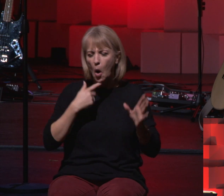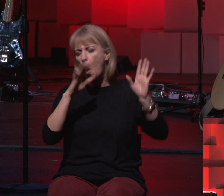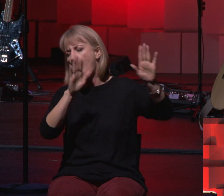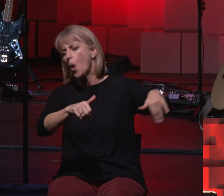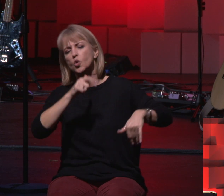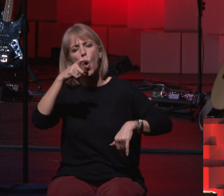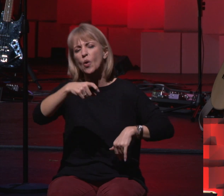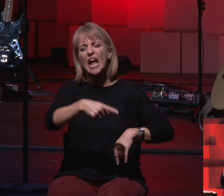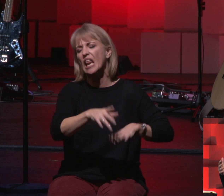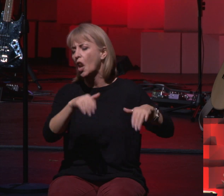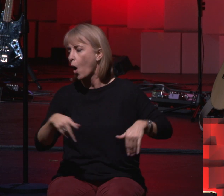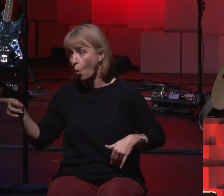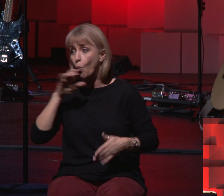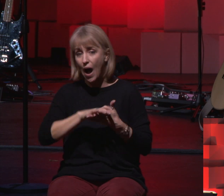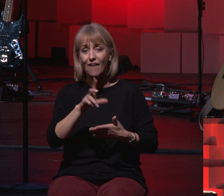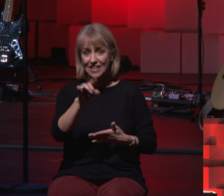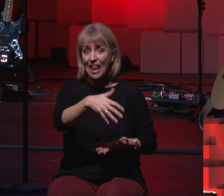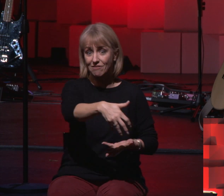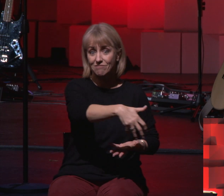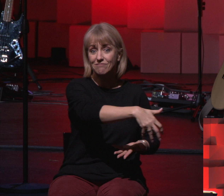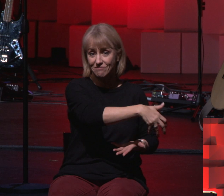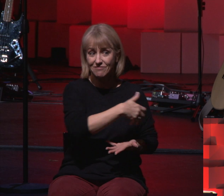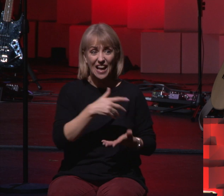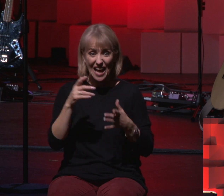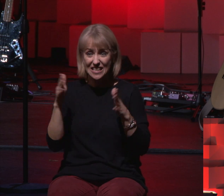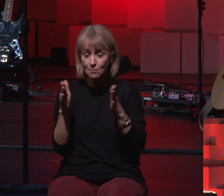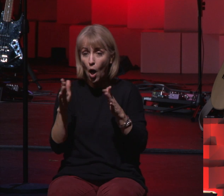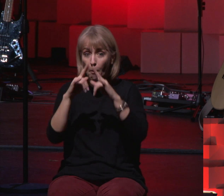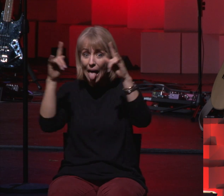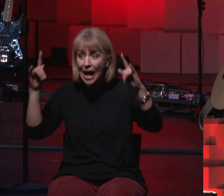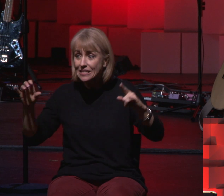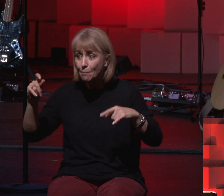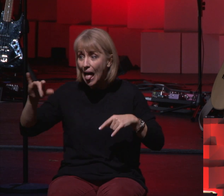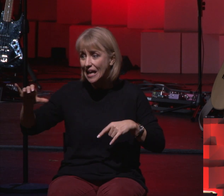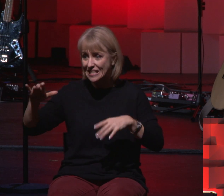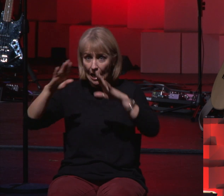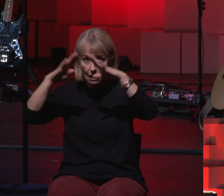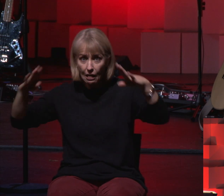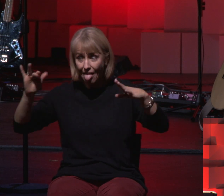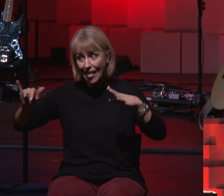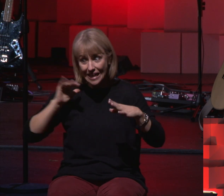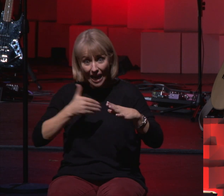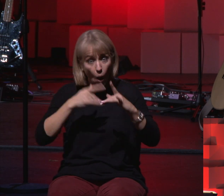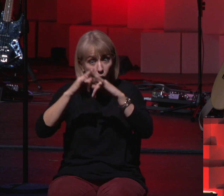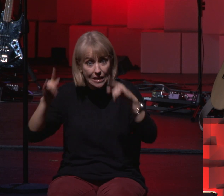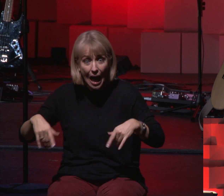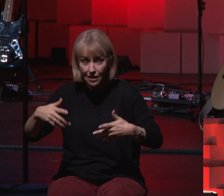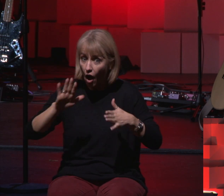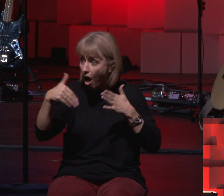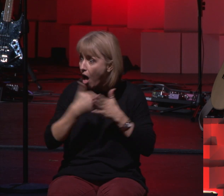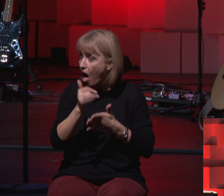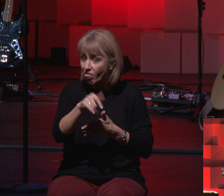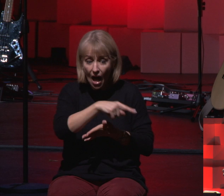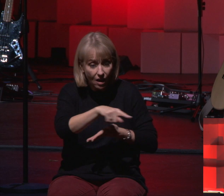Smart thing, I'm married to my wife. So we pack it up. That little plastic tent turned out to be our tent. Piece of plastic. All those things